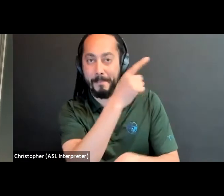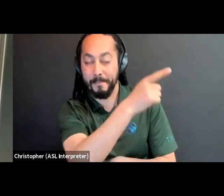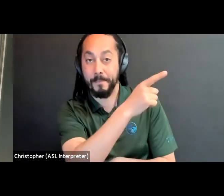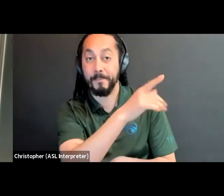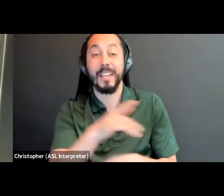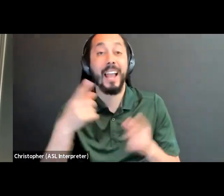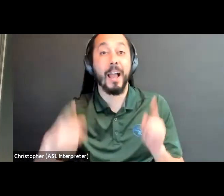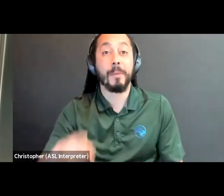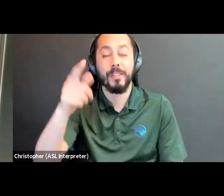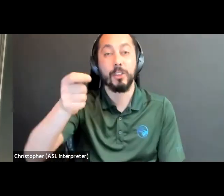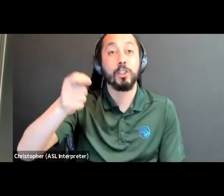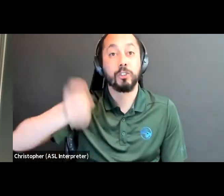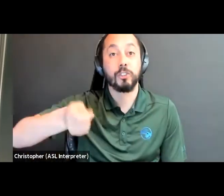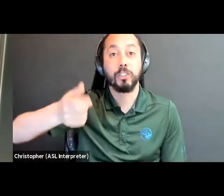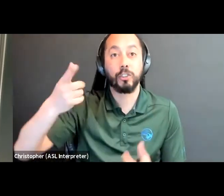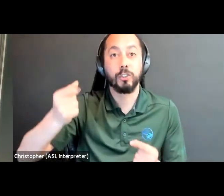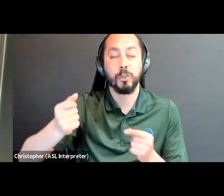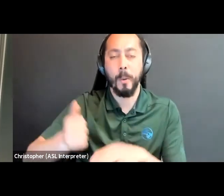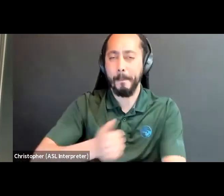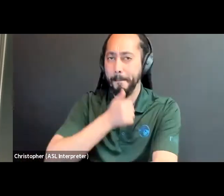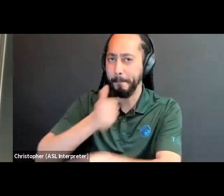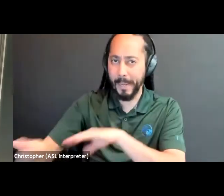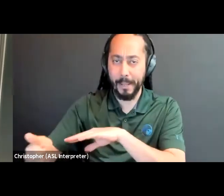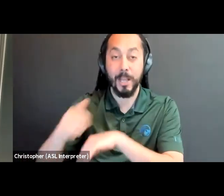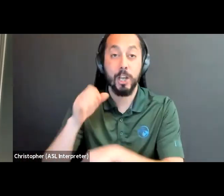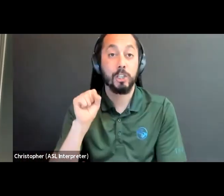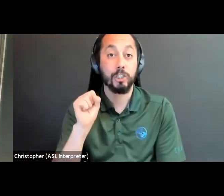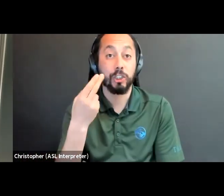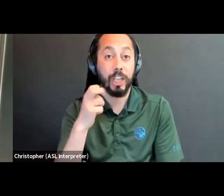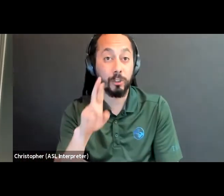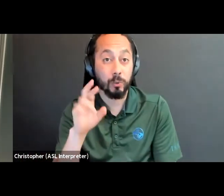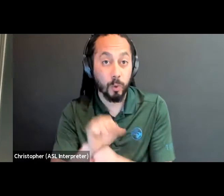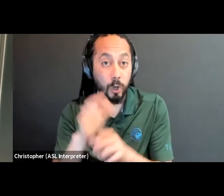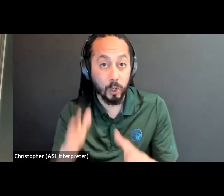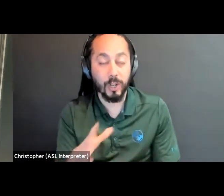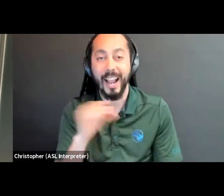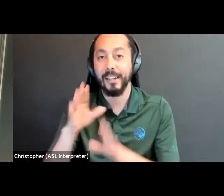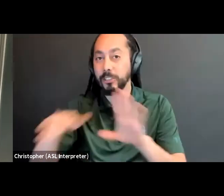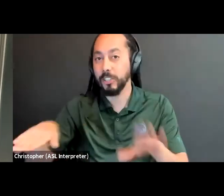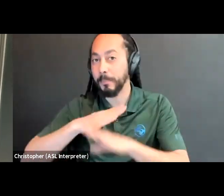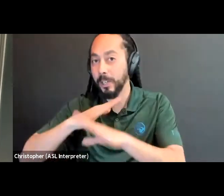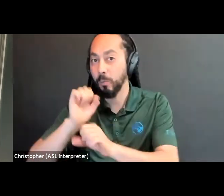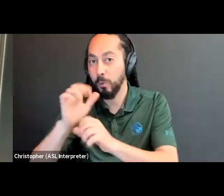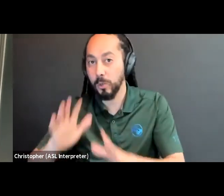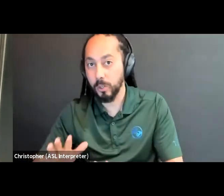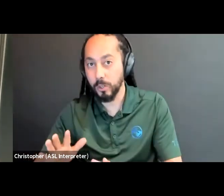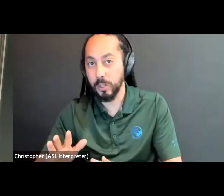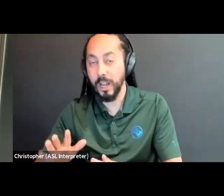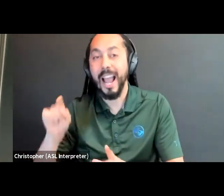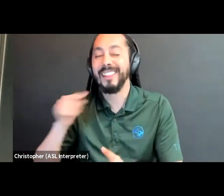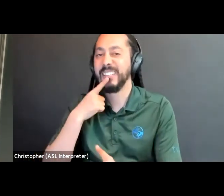judge accused the child protection workers and the shelter workers to be part of this parental alienation